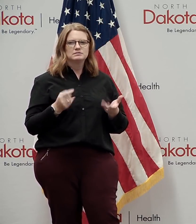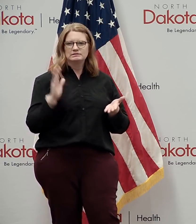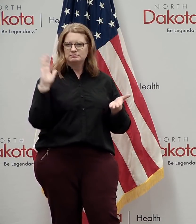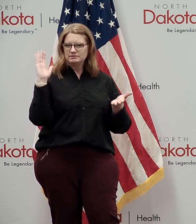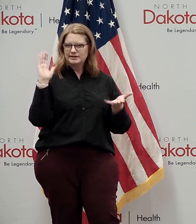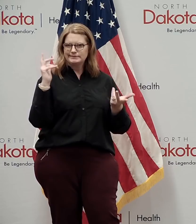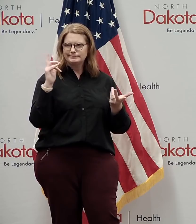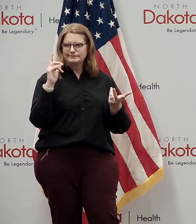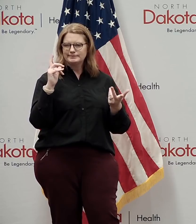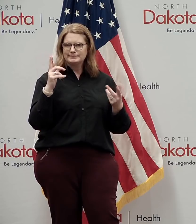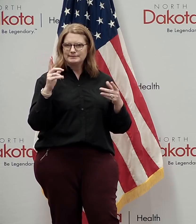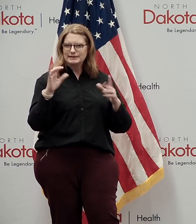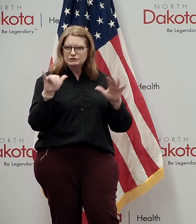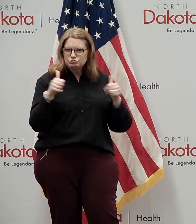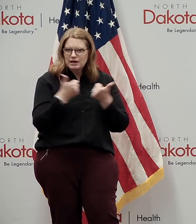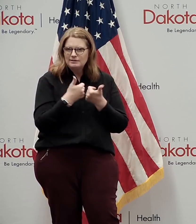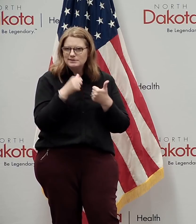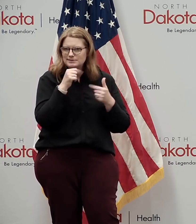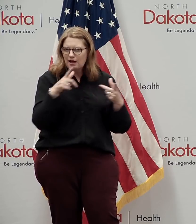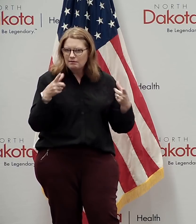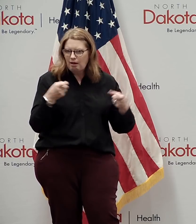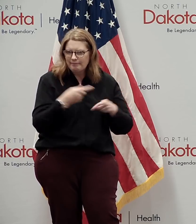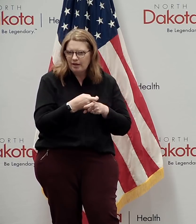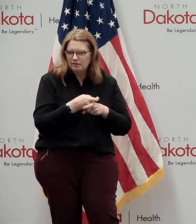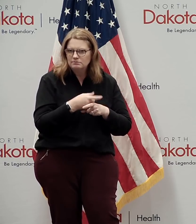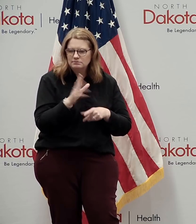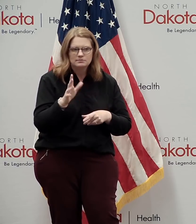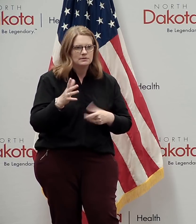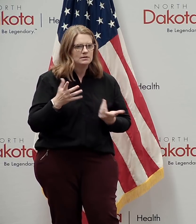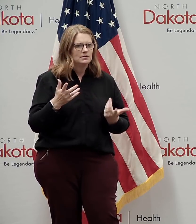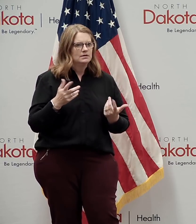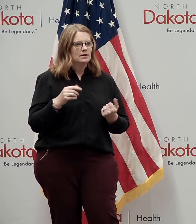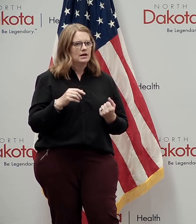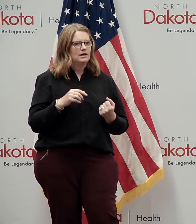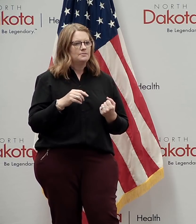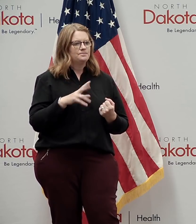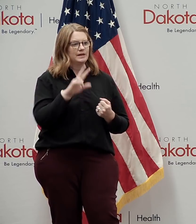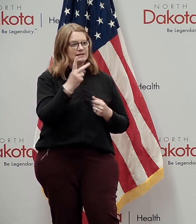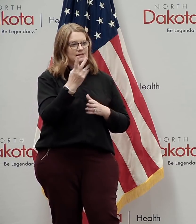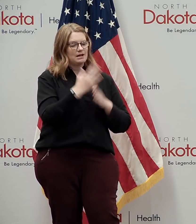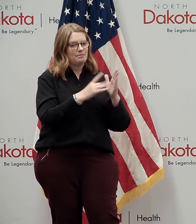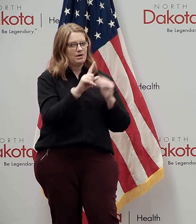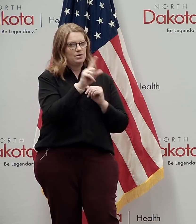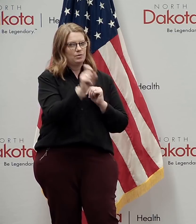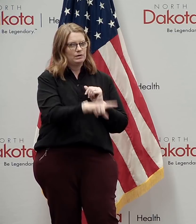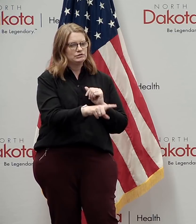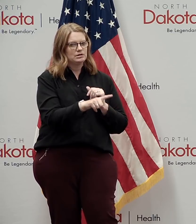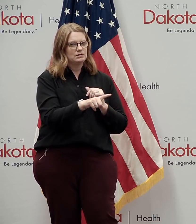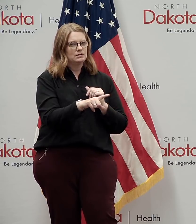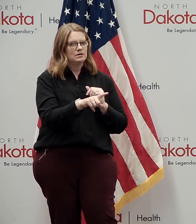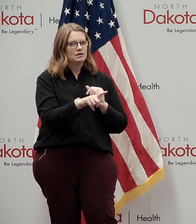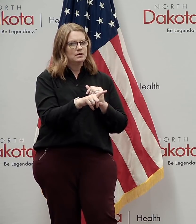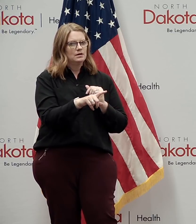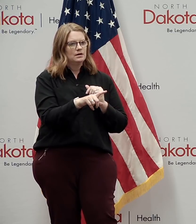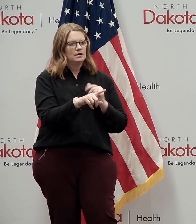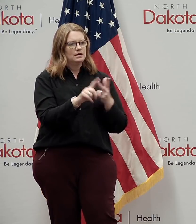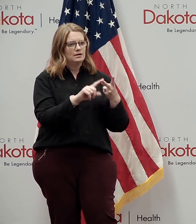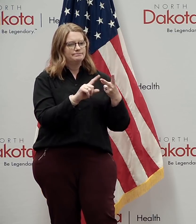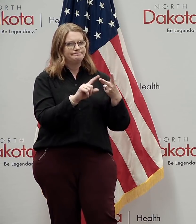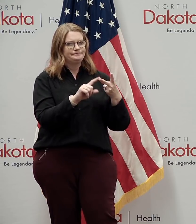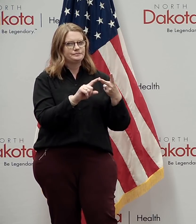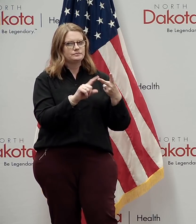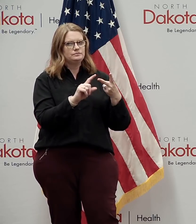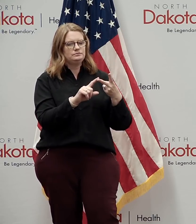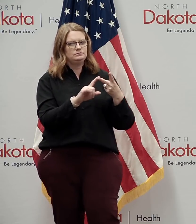complicated challenge because we don't have 2 states. So that's what we're doing here. And then your second part of your question was on where we would change